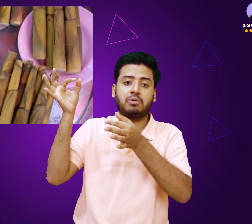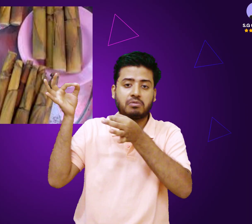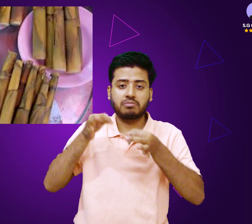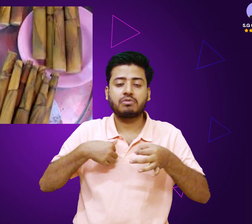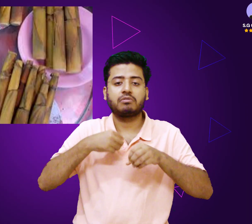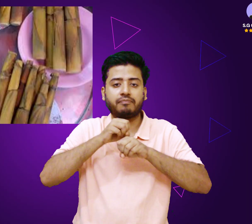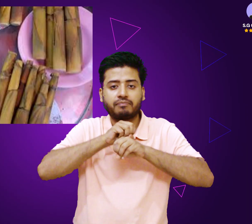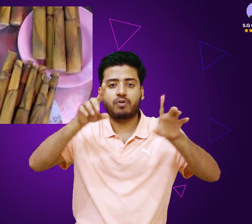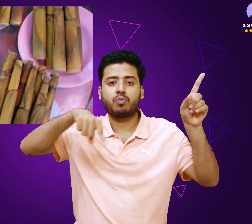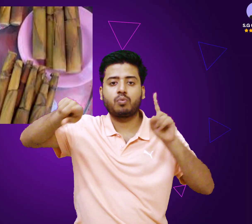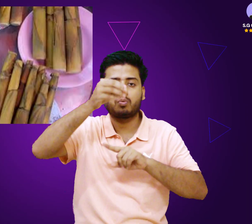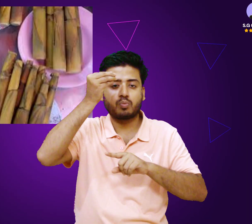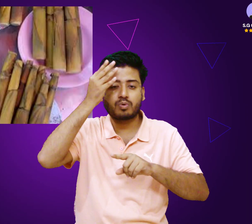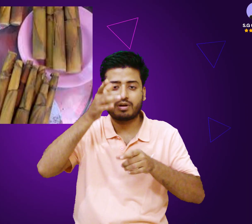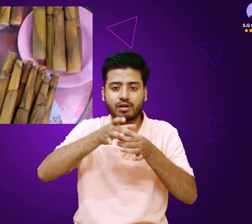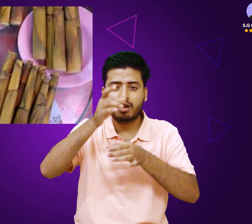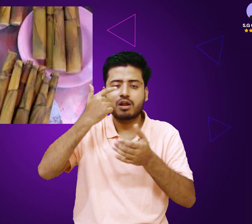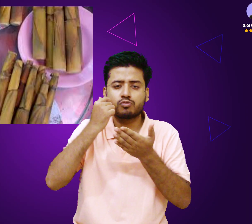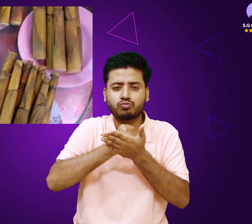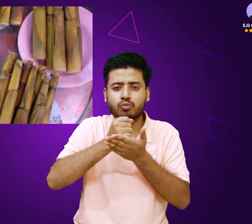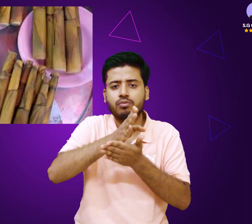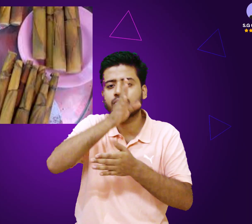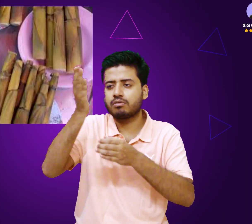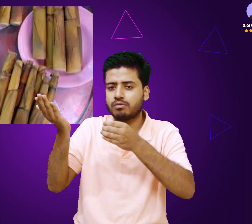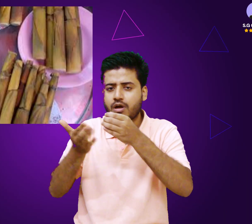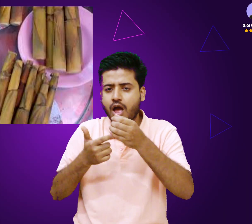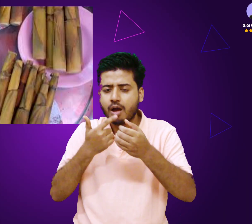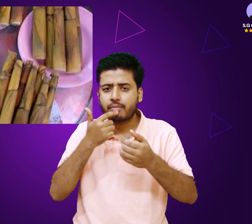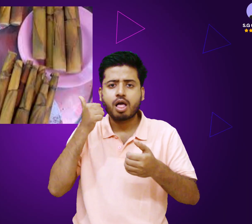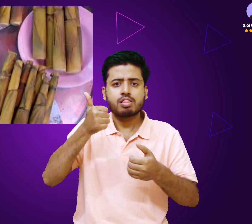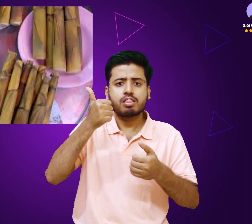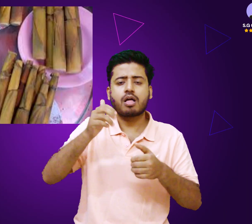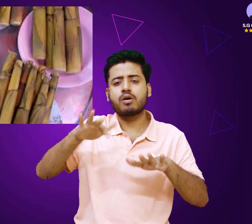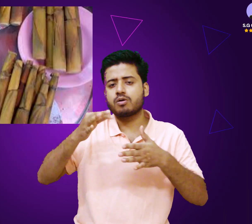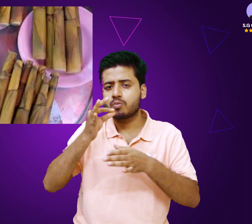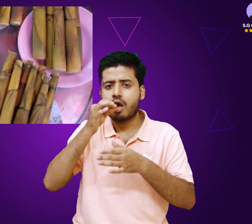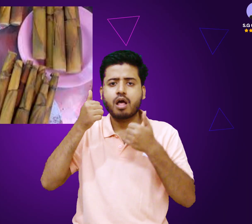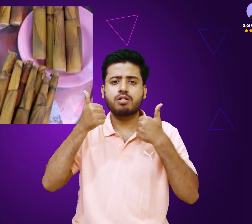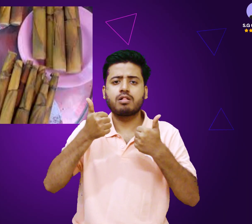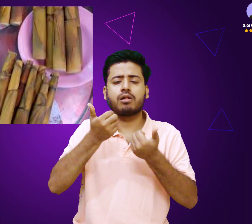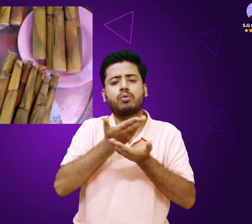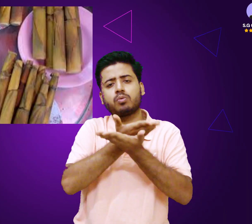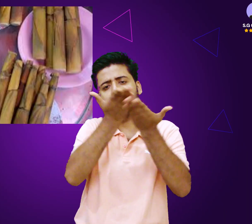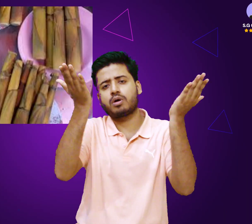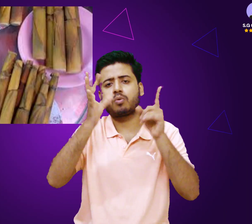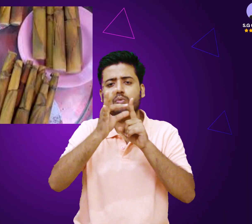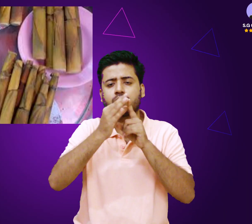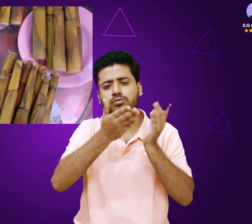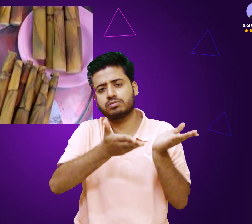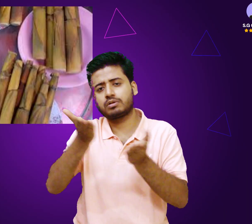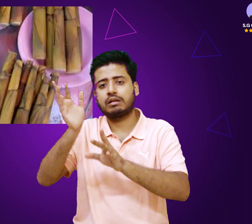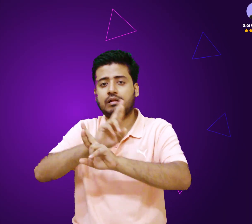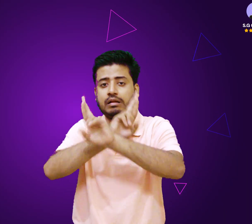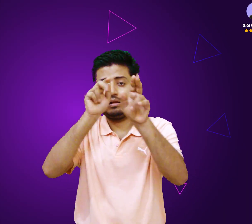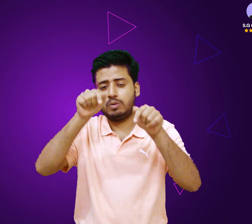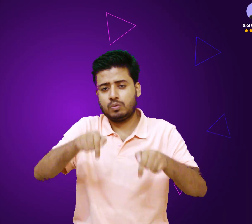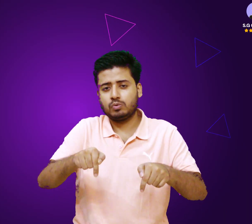living bamboo wine, by injecting spirits into a living bamboo culm. Bamboo wine made from shoot juice is a fermented product